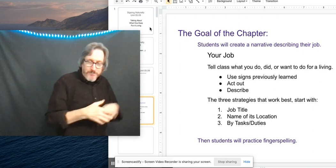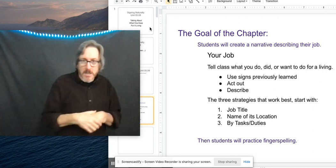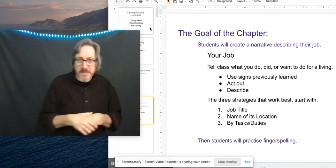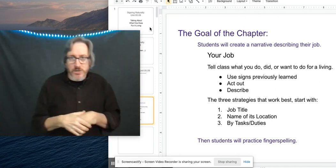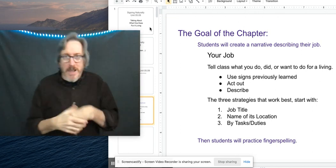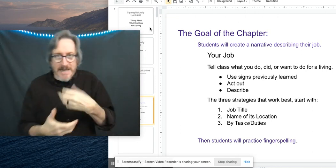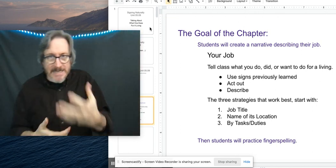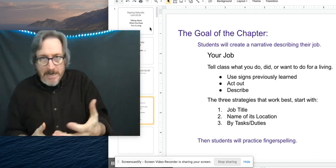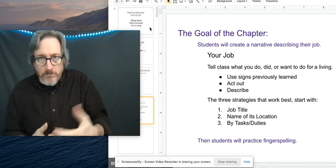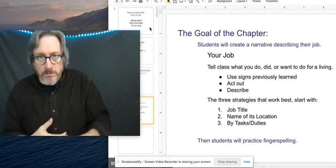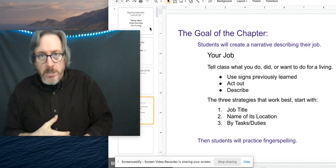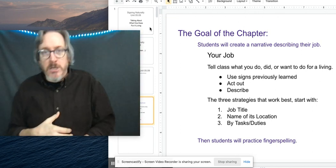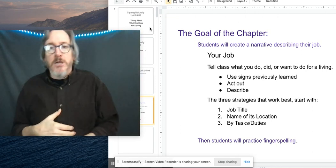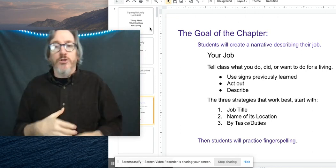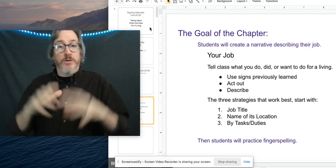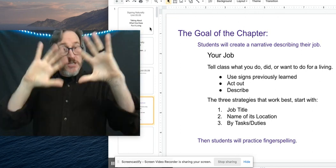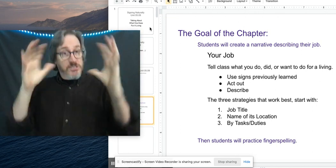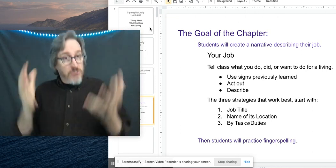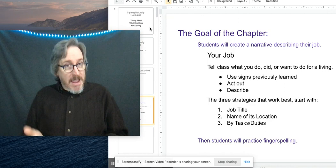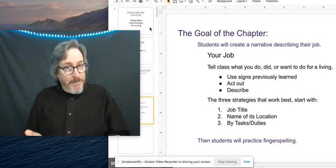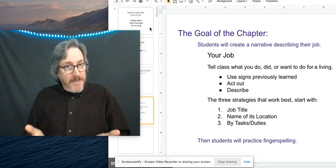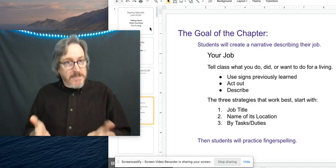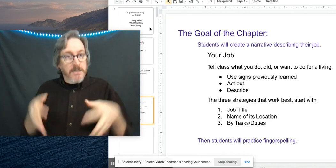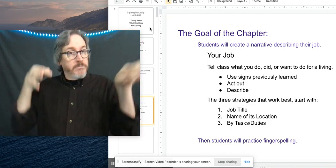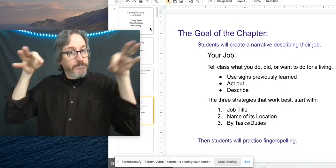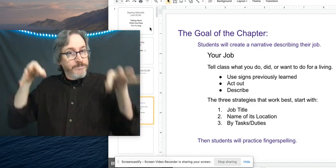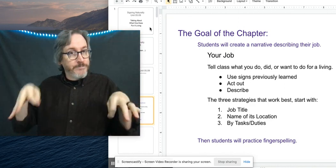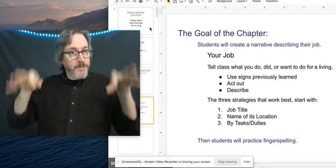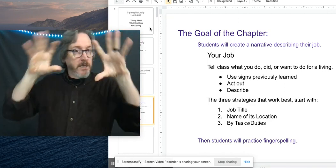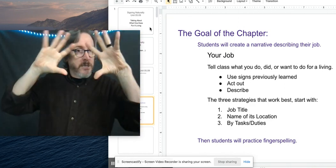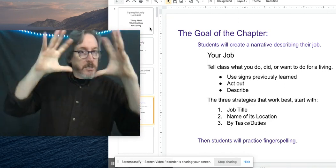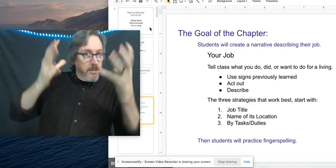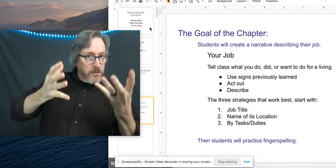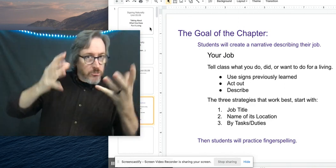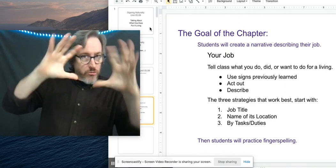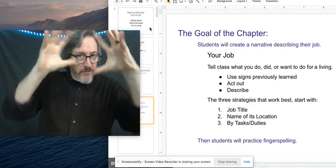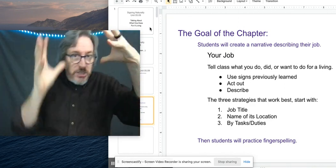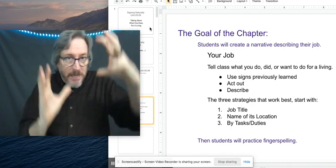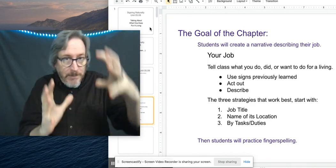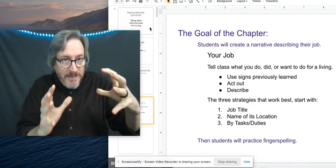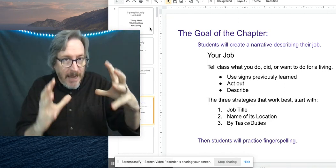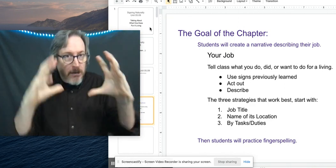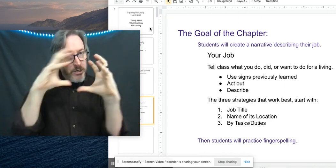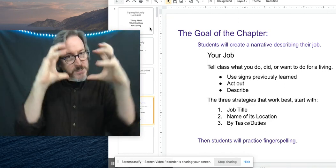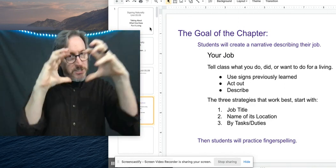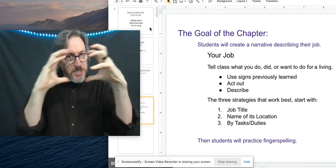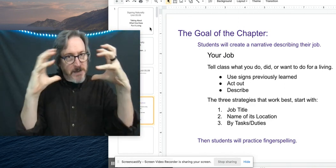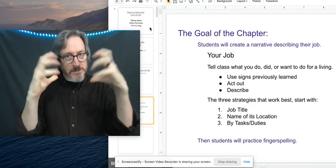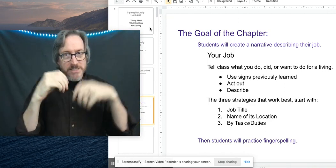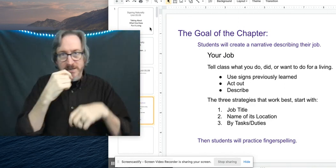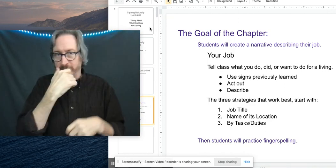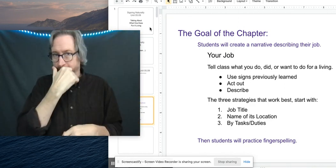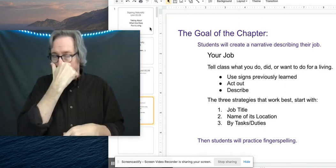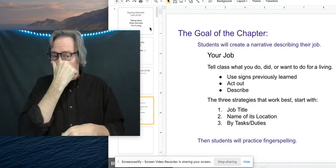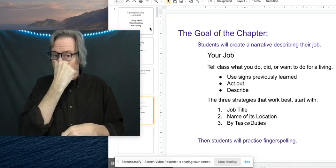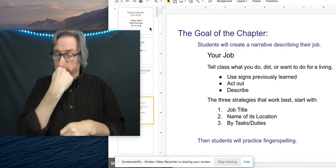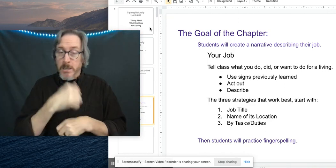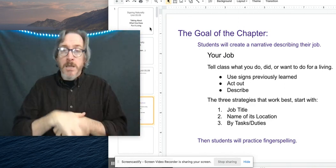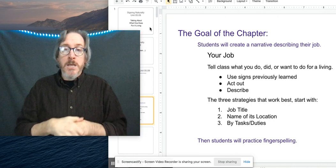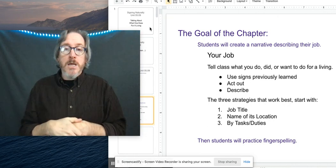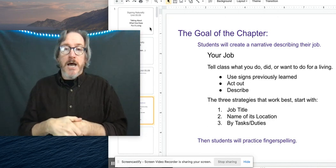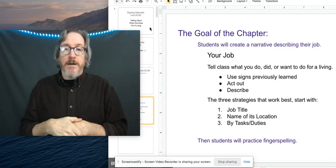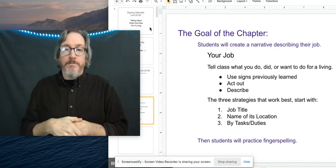Right. So acting it out, you can describe it, draw the shape in the air using shapes and stuff like that.